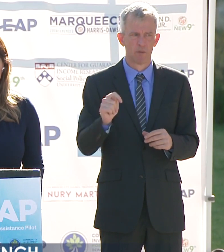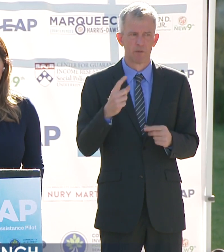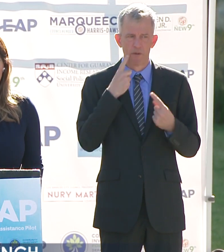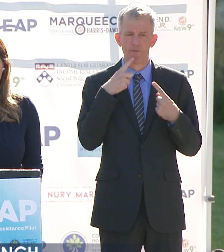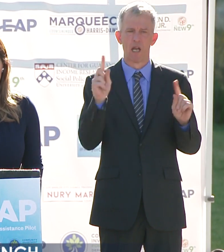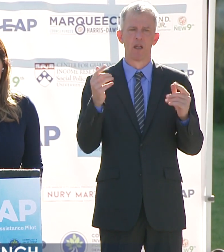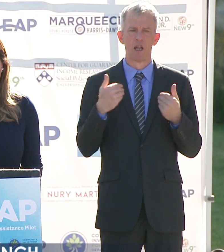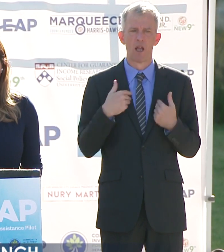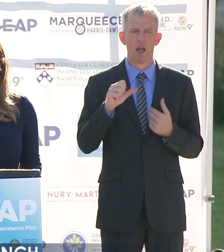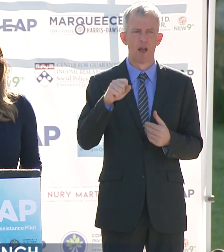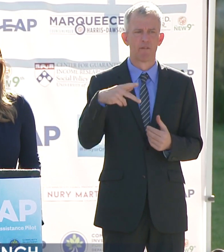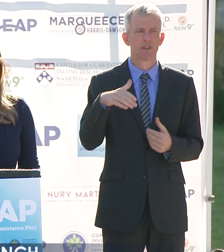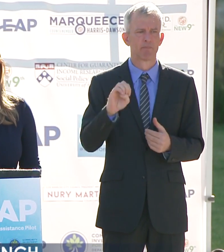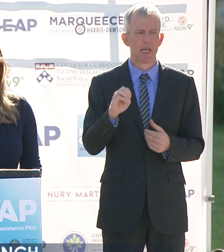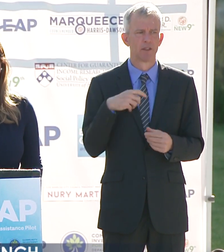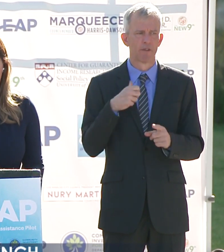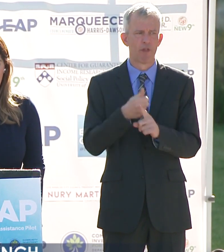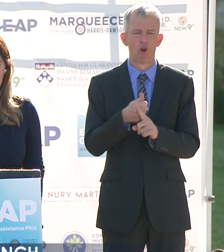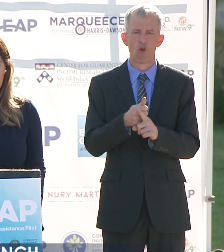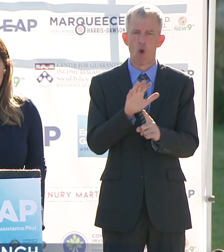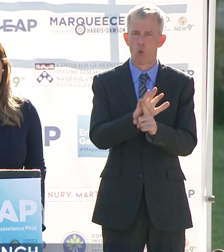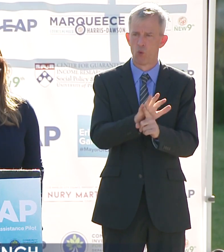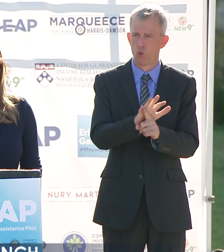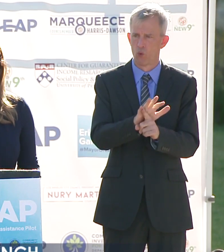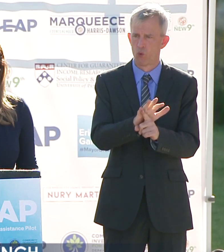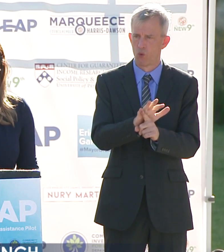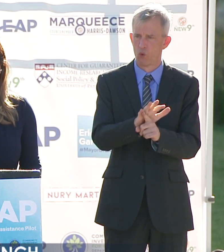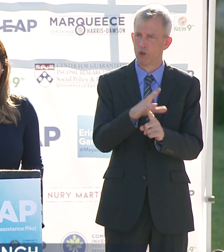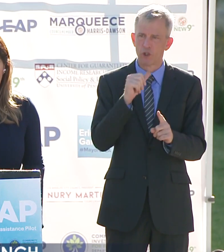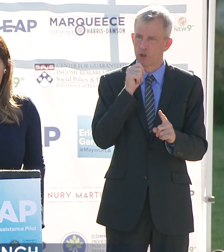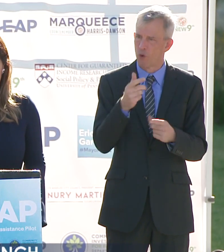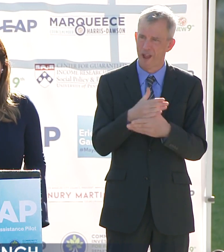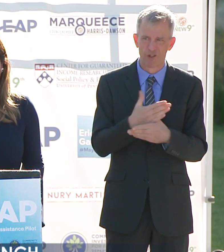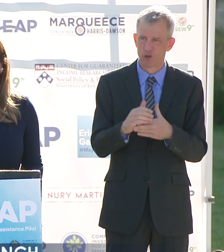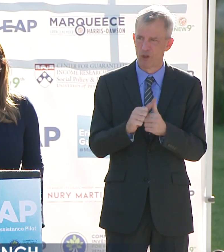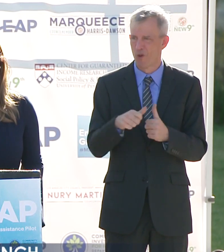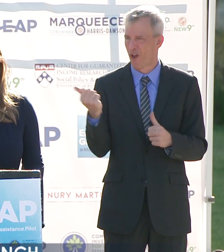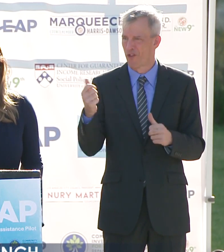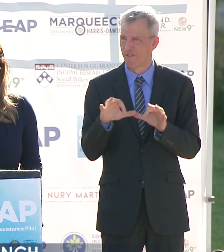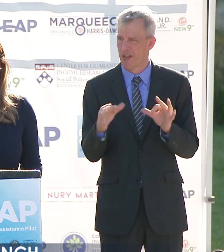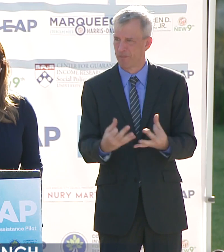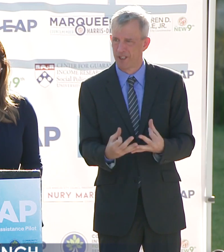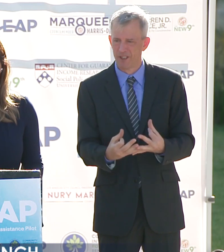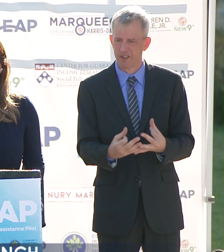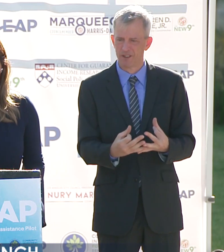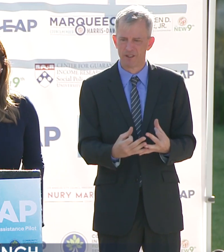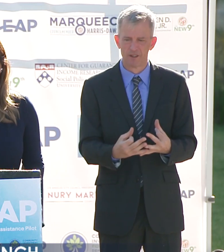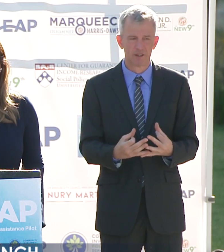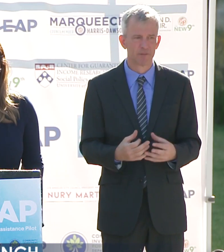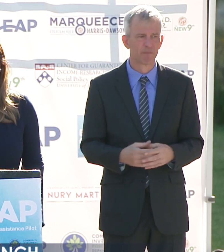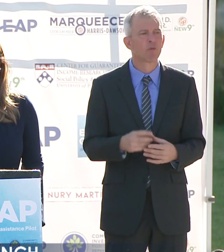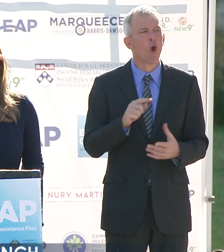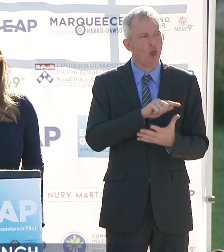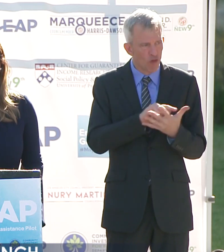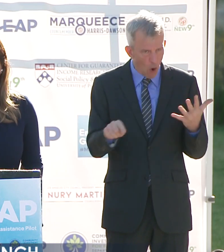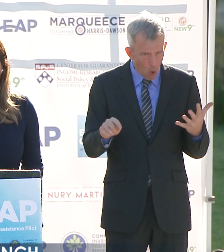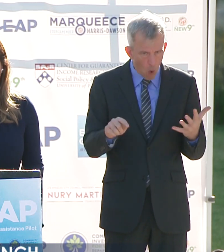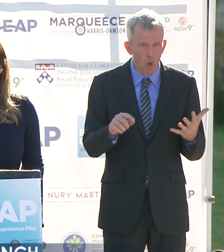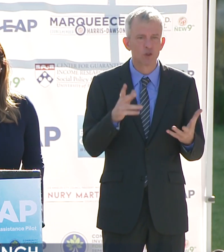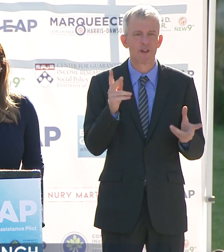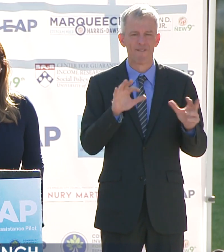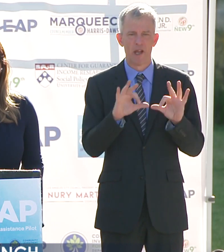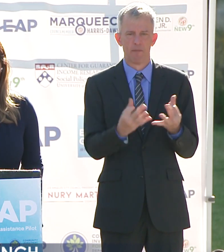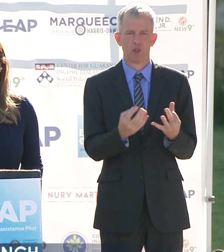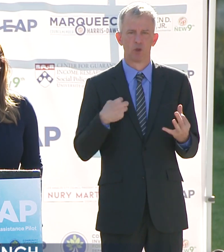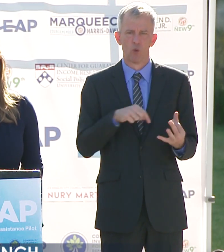their own. This is the reality that so many of our families that we serve through our family source system. And we're so